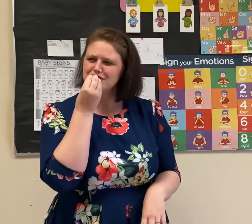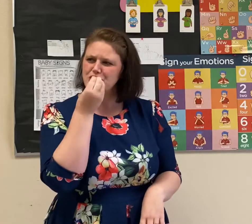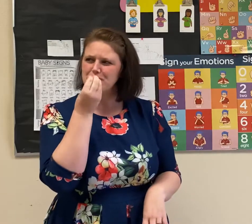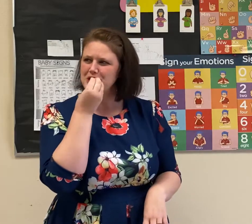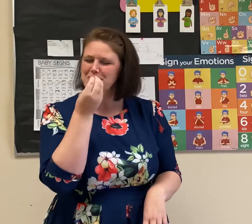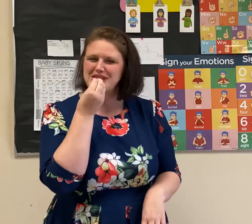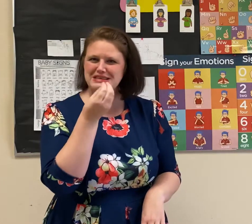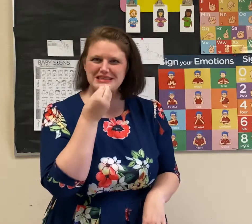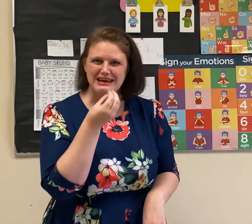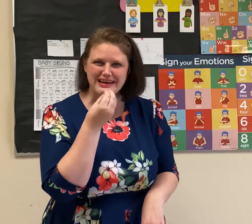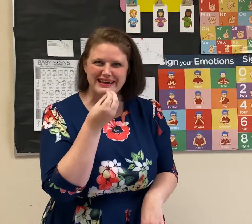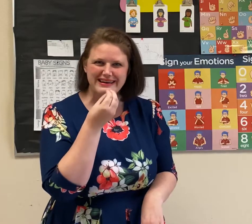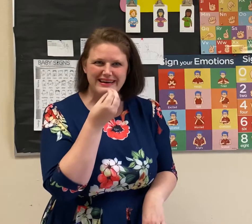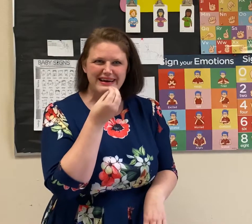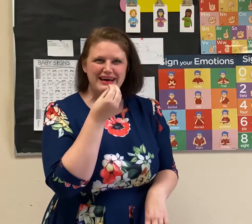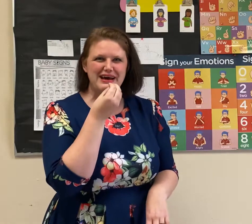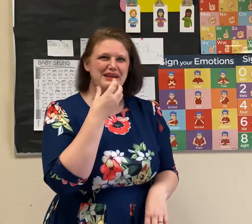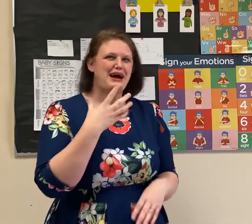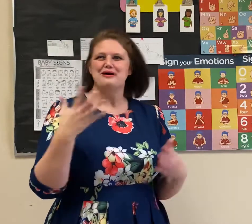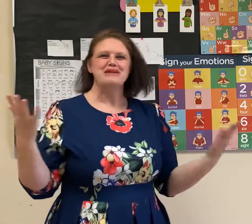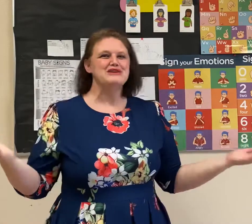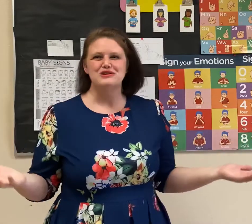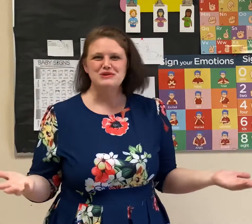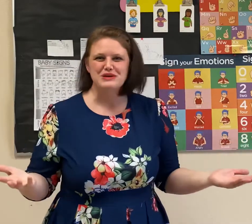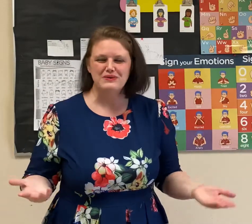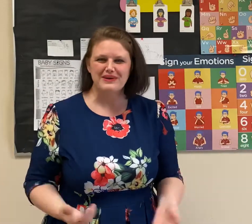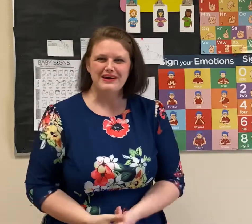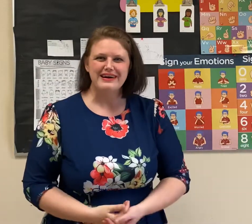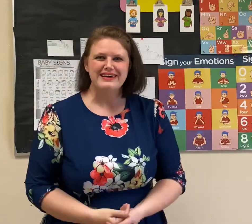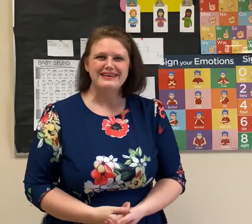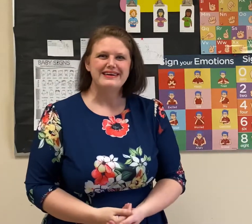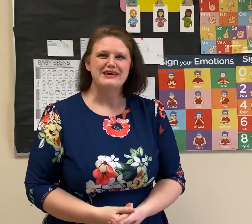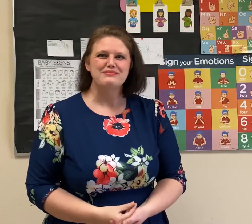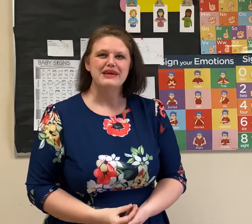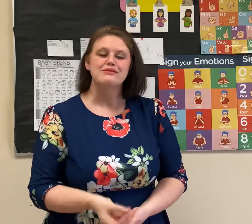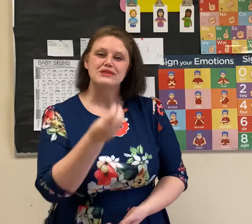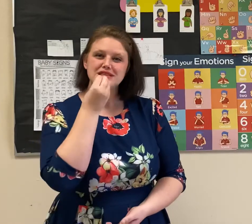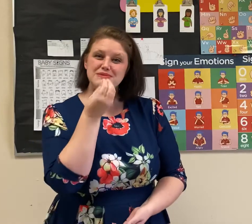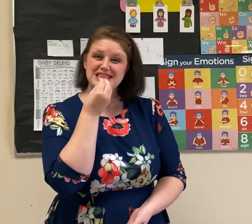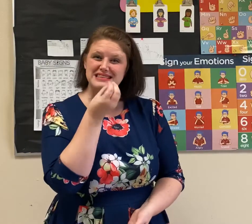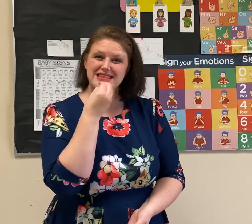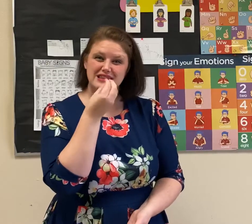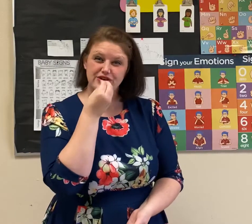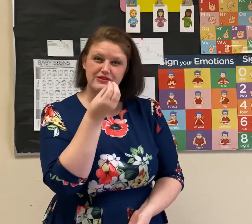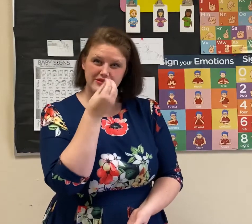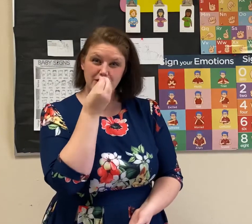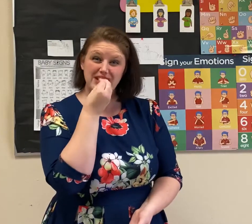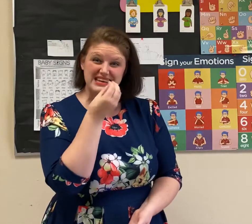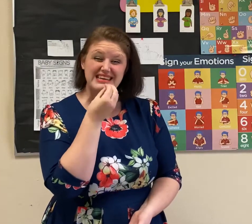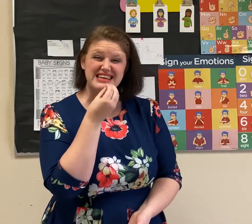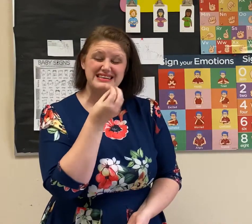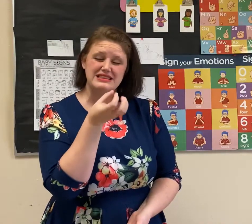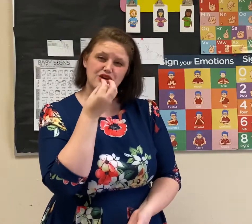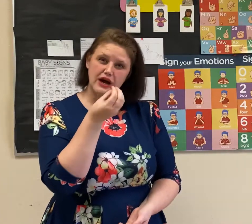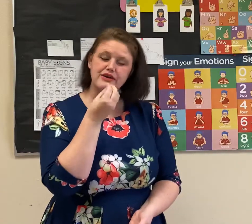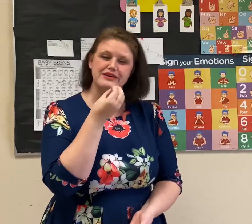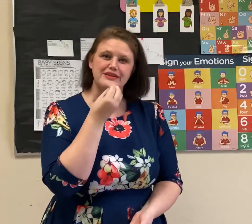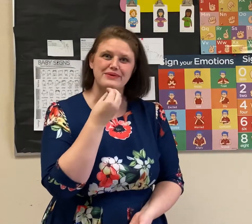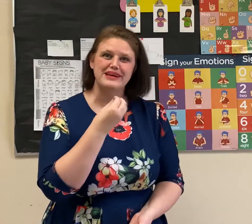showing me this sign and I'm not sure what's going on. And I'm like, well, this means they want to eat. They're hungry, they want to eat. And they're